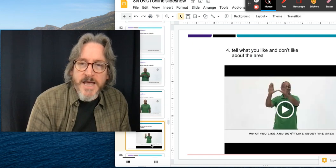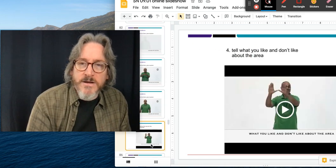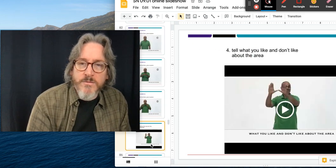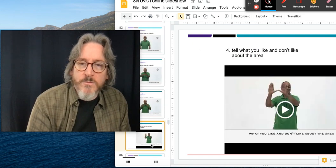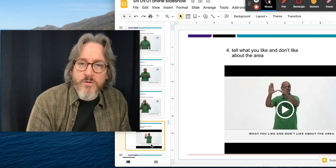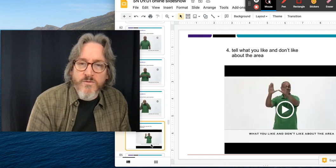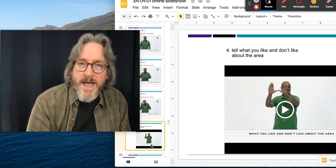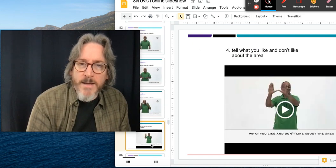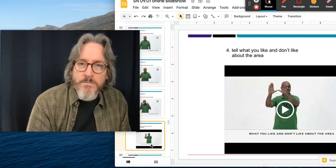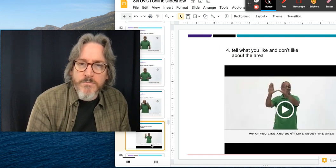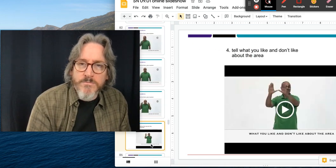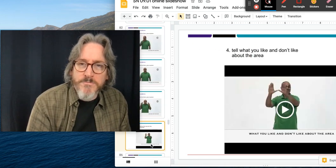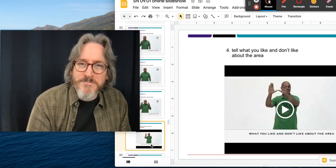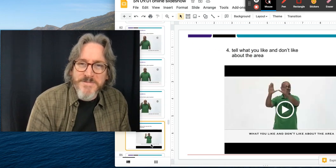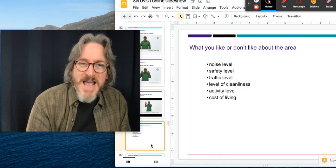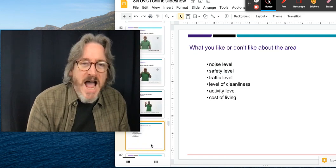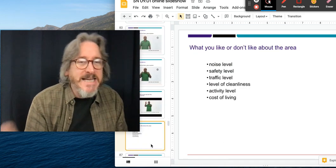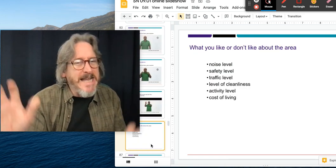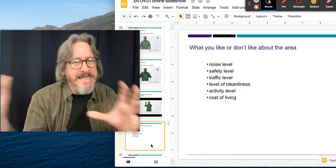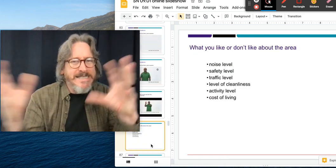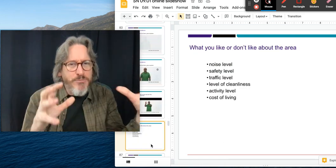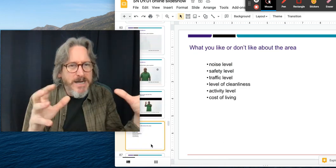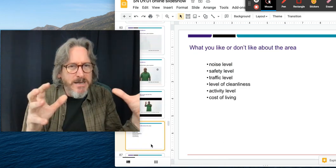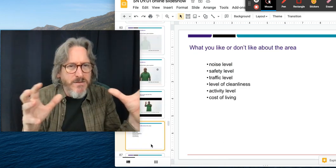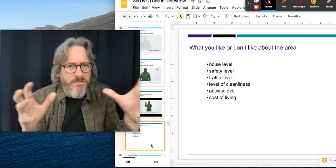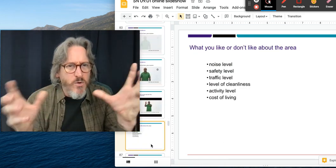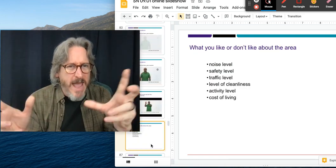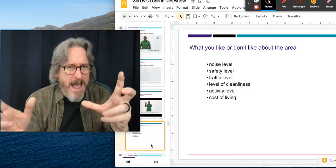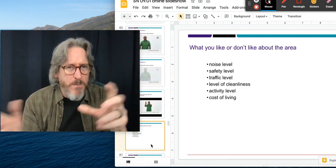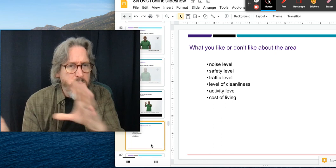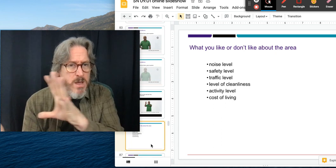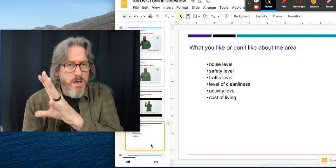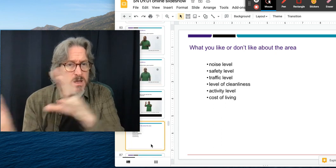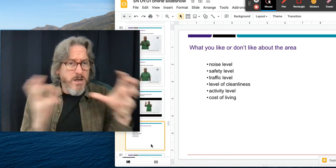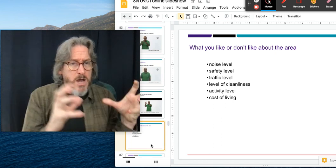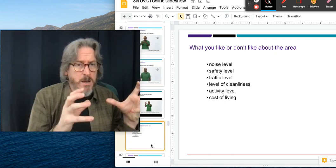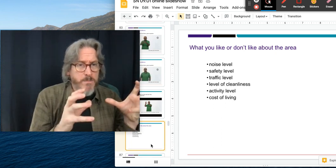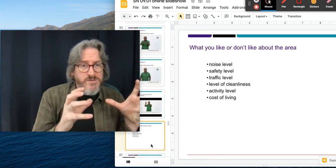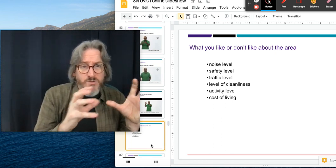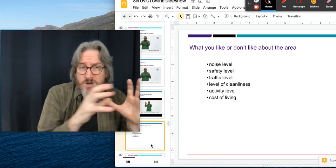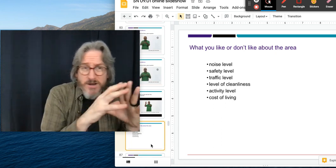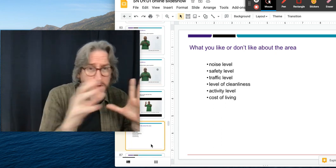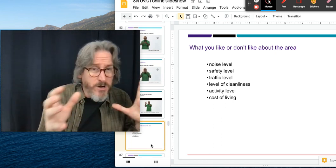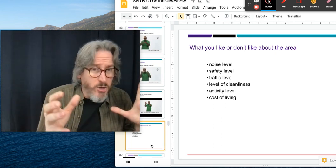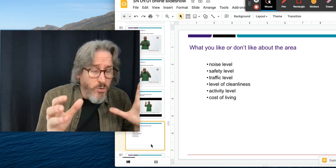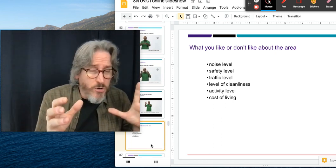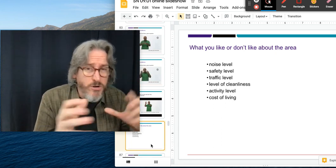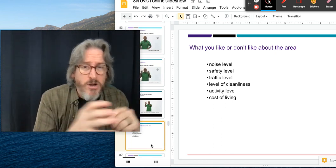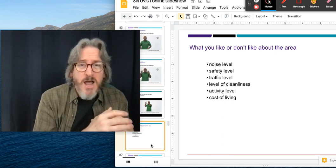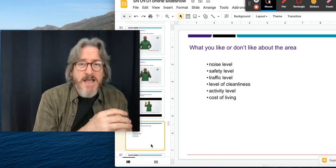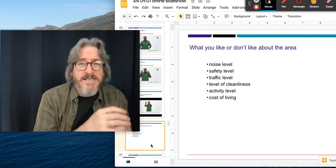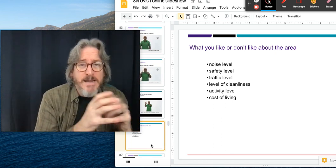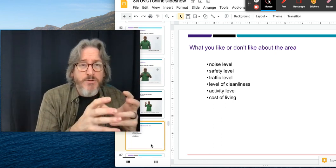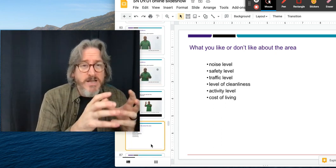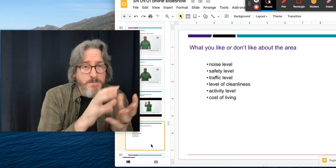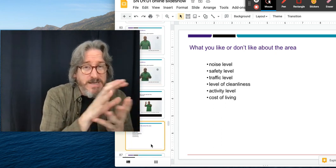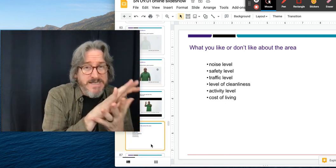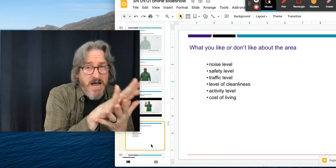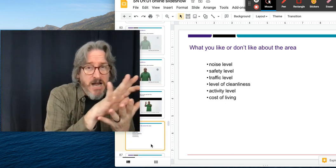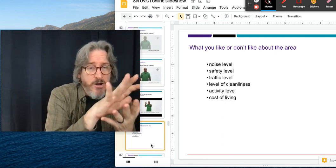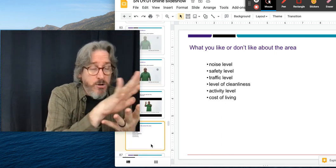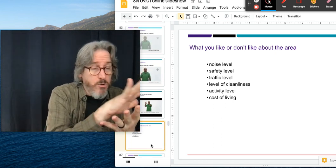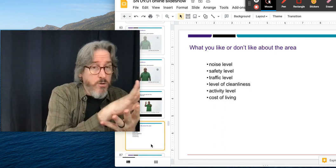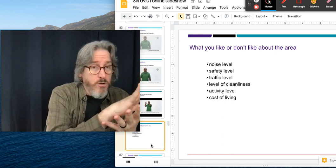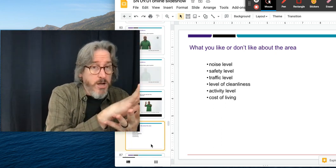So again, more vocab. I separated the vocab, so they're not in numerical order. I separated them